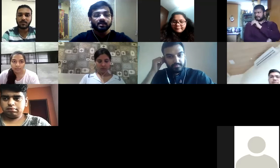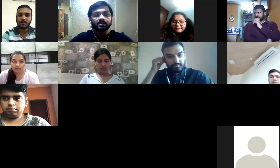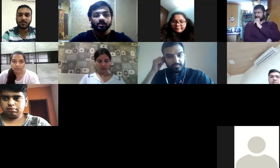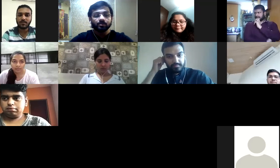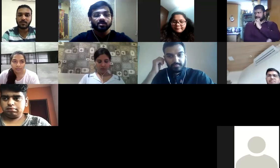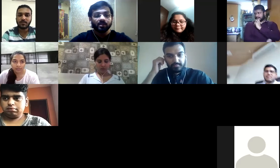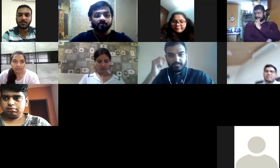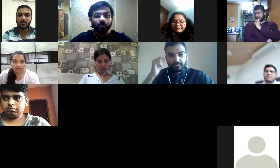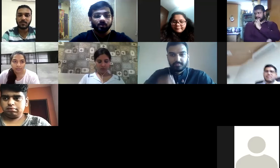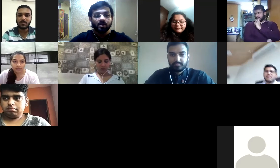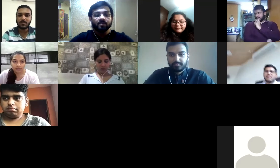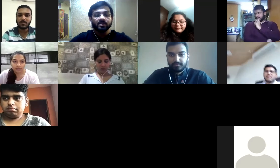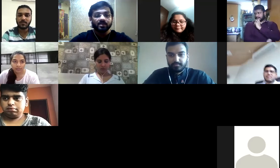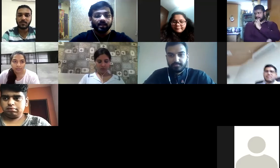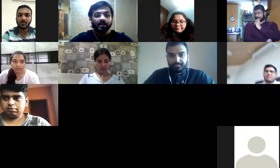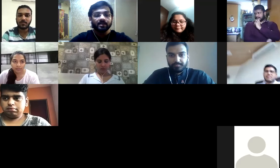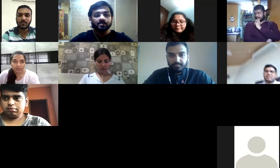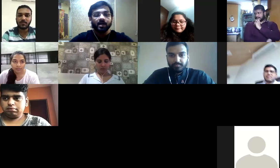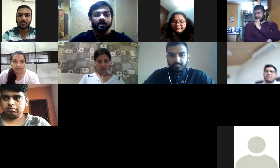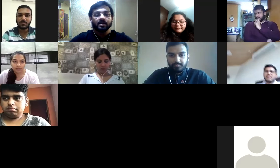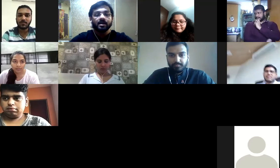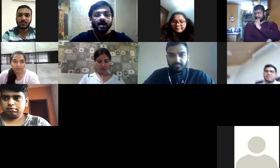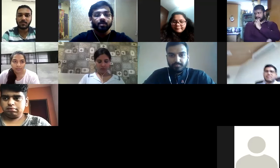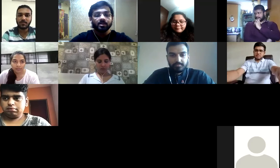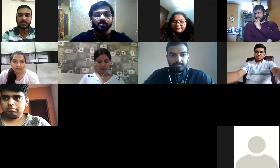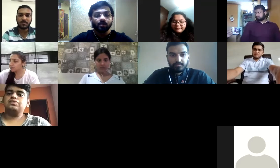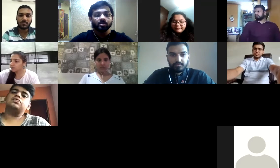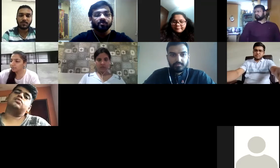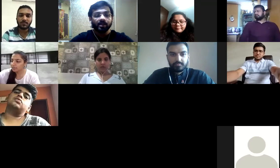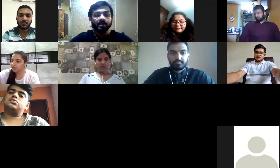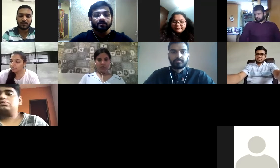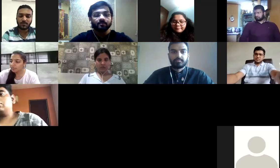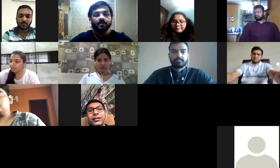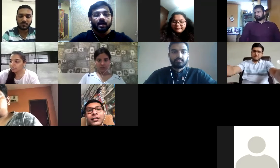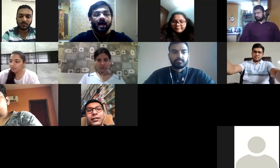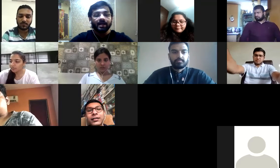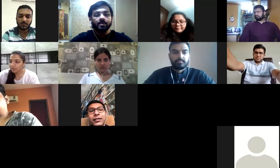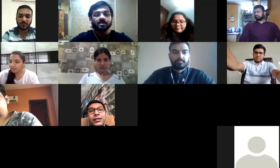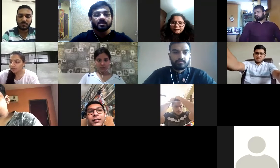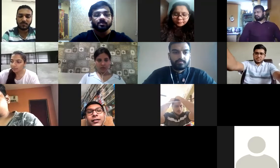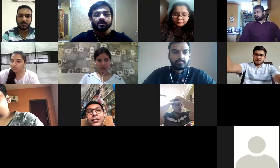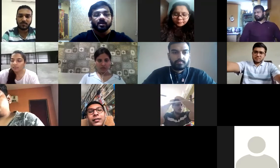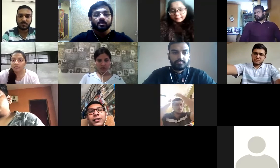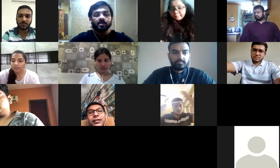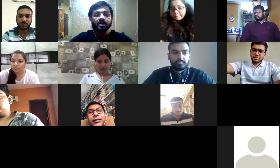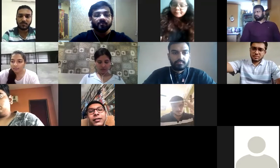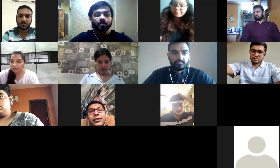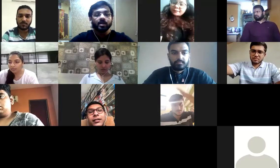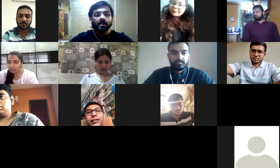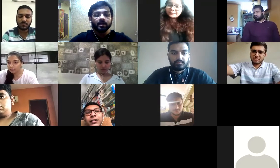year 2004, which is recognized by Rehabilitation Council of India. IDBA serves to the deaf community